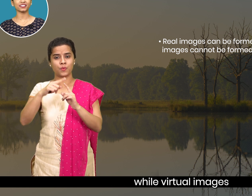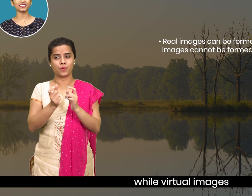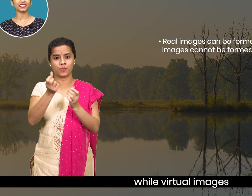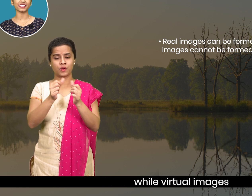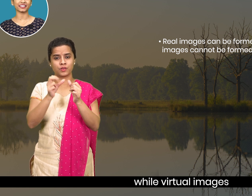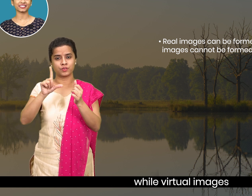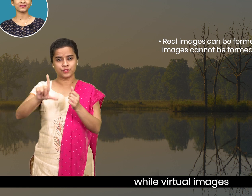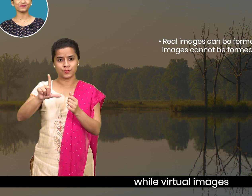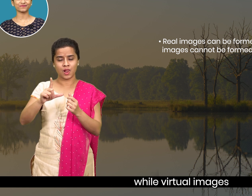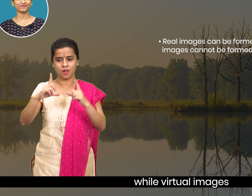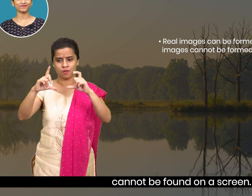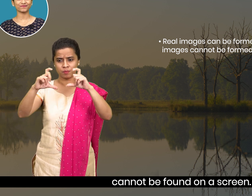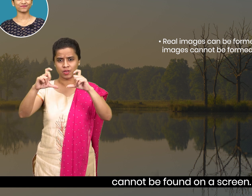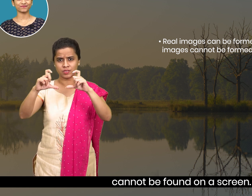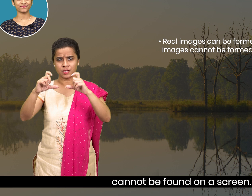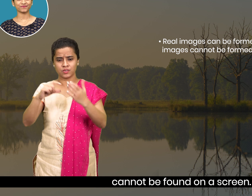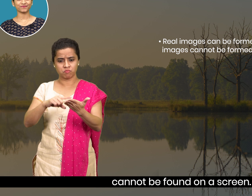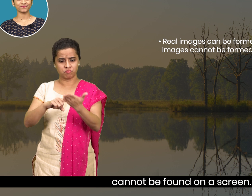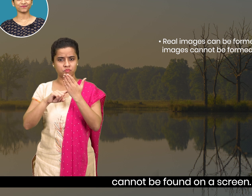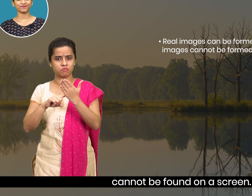formed on a screen.